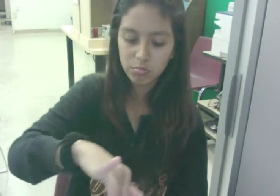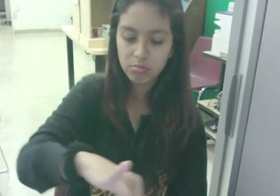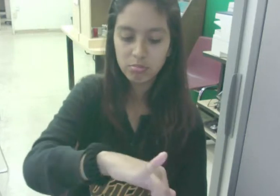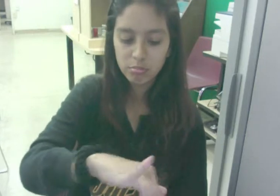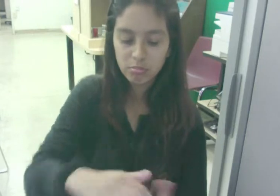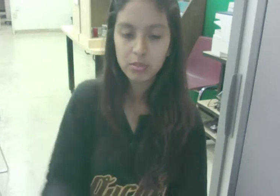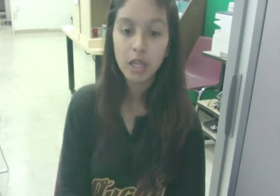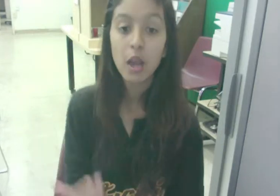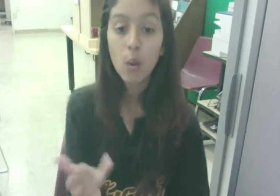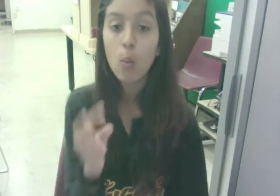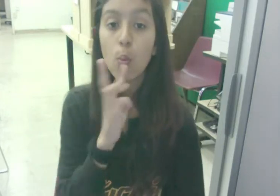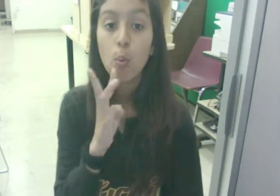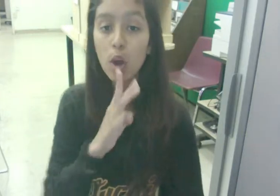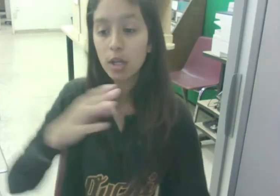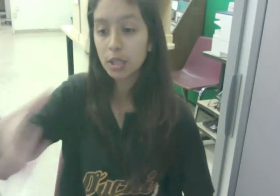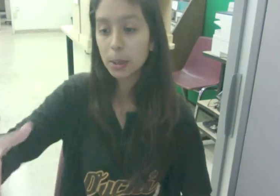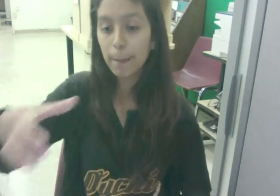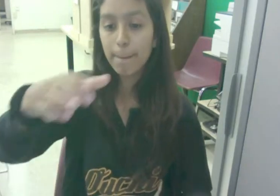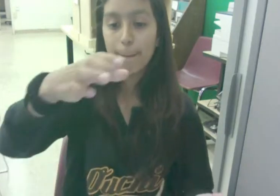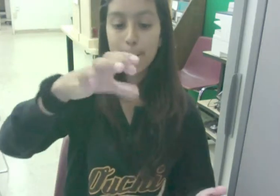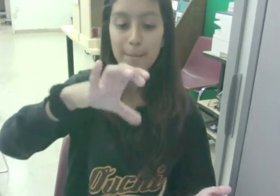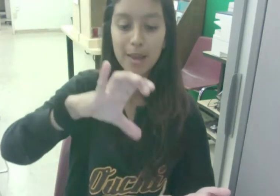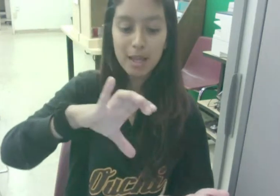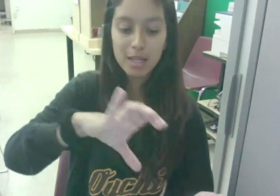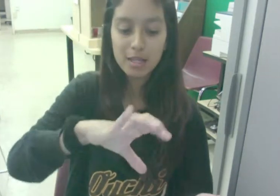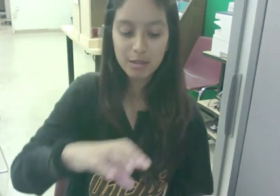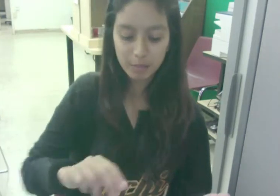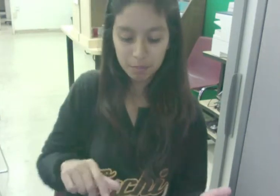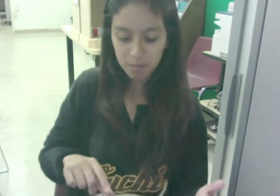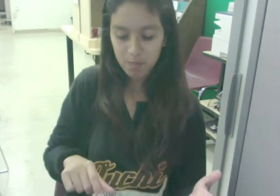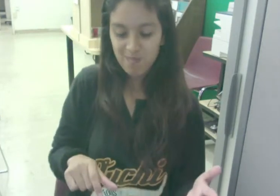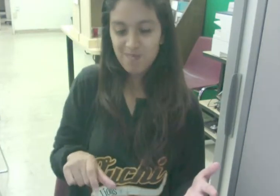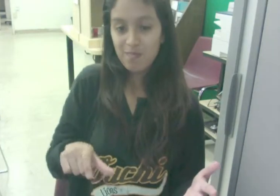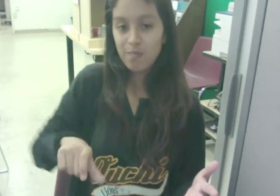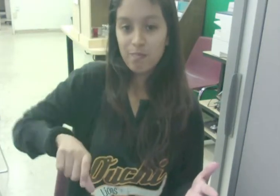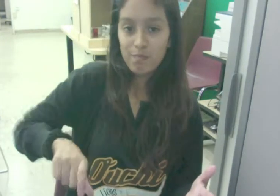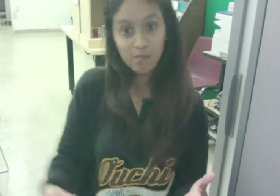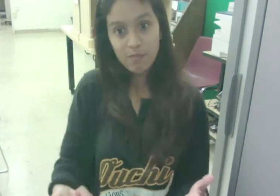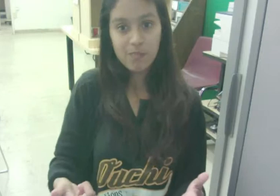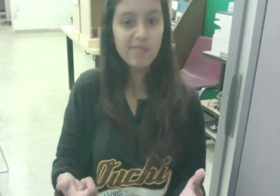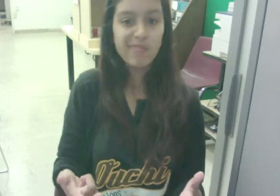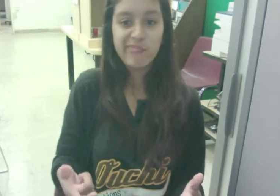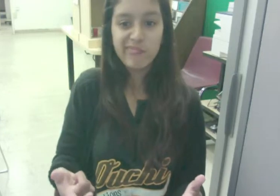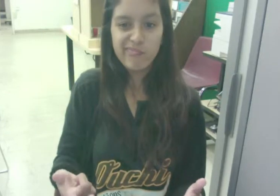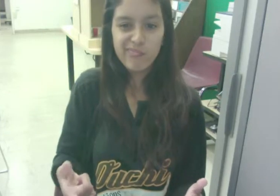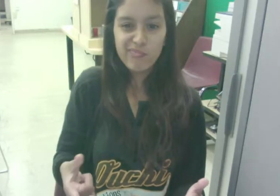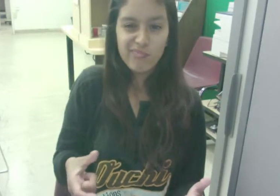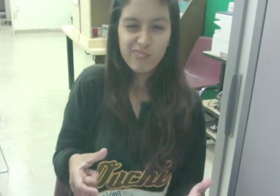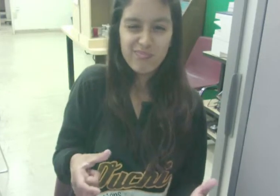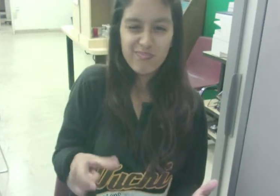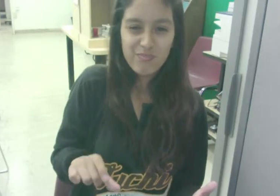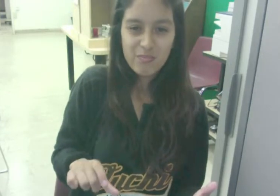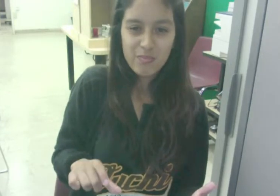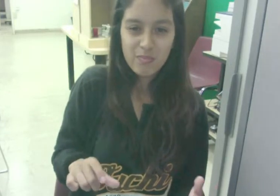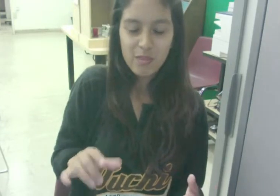And you put this now onto your lower heat and mix it for a few minutes, and the water will thicken up into a nice, thick